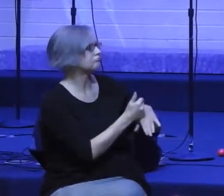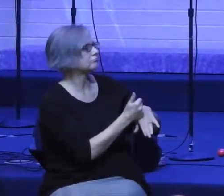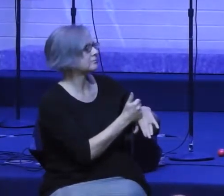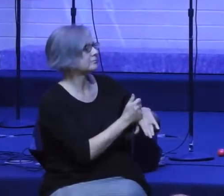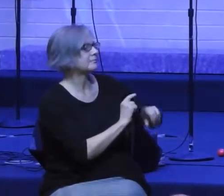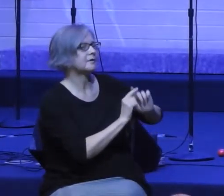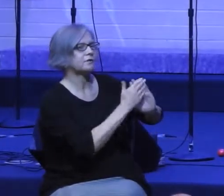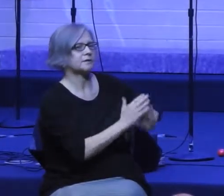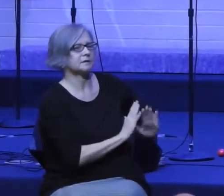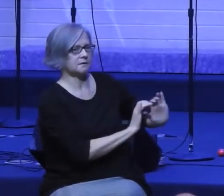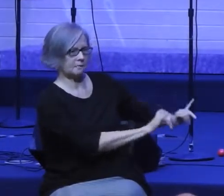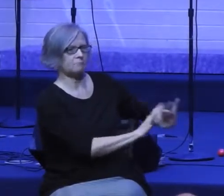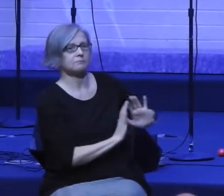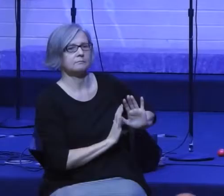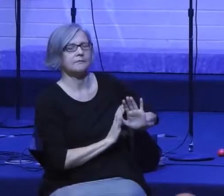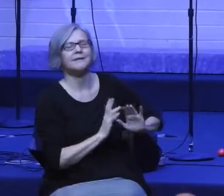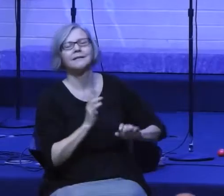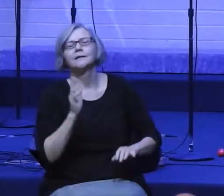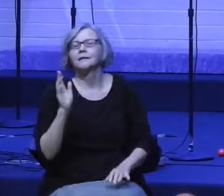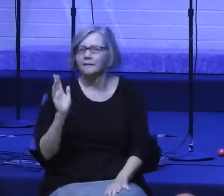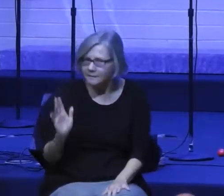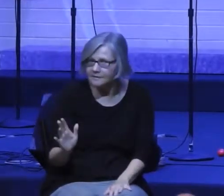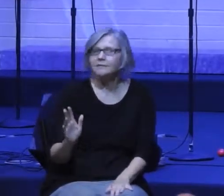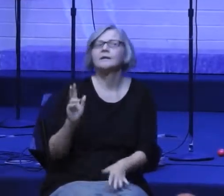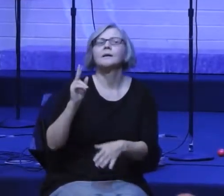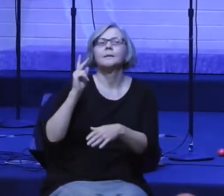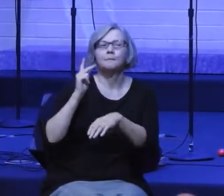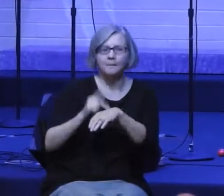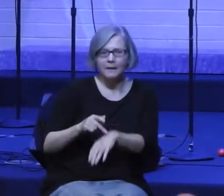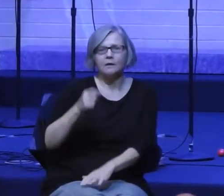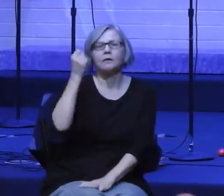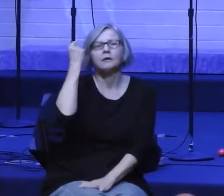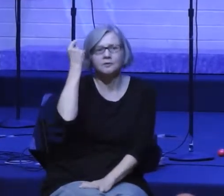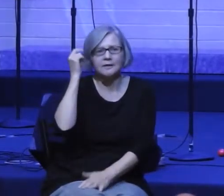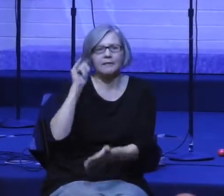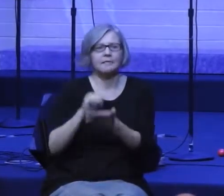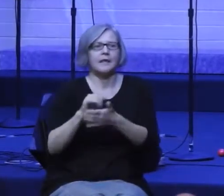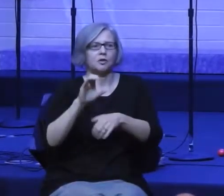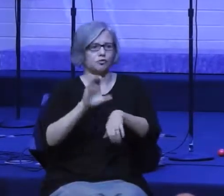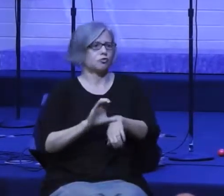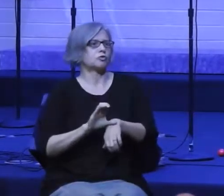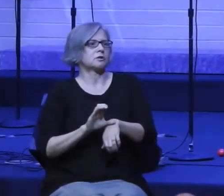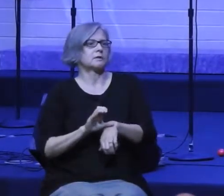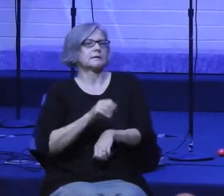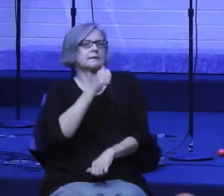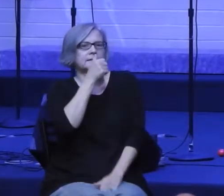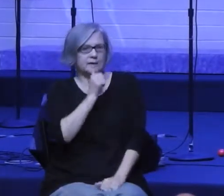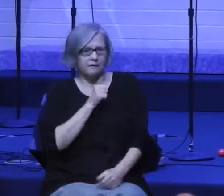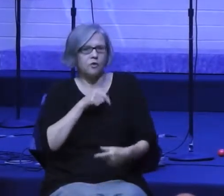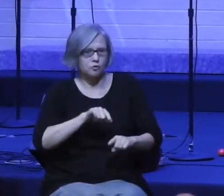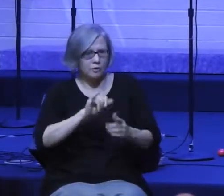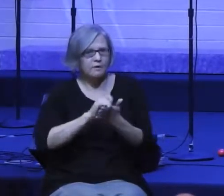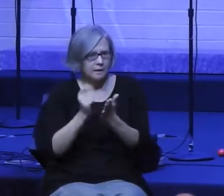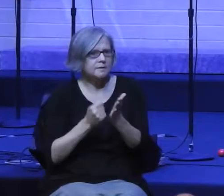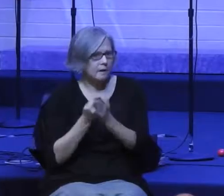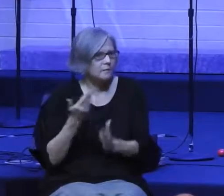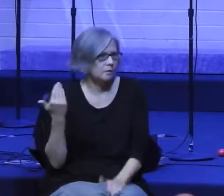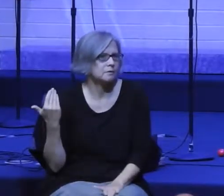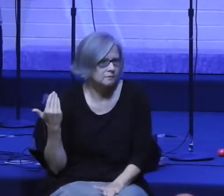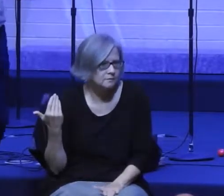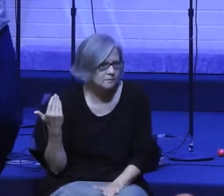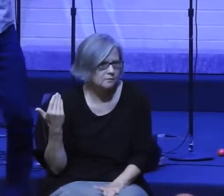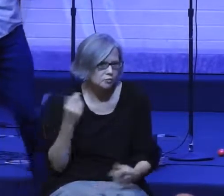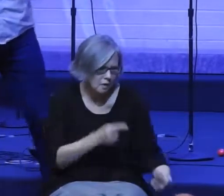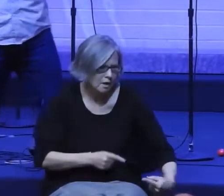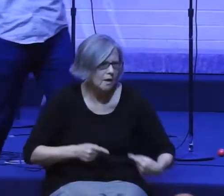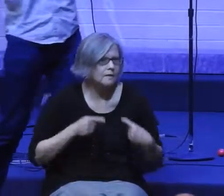up, tearing them from their homes, sending them to another part of the empire and saying, hey, you're going to start a colony for me,